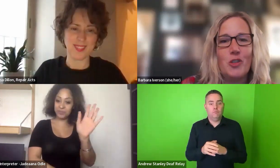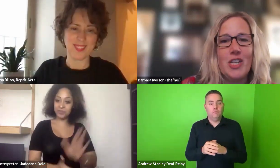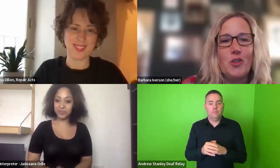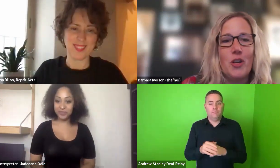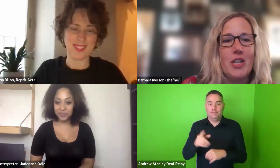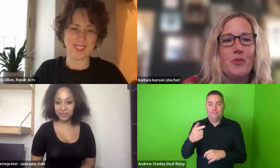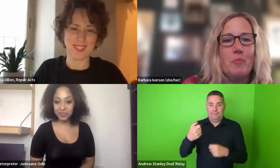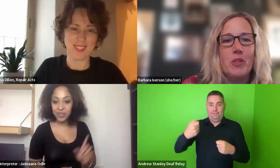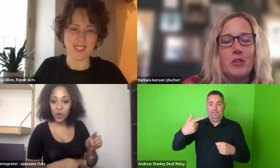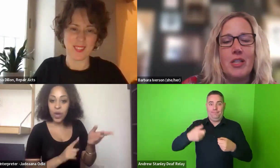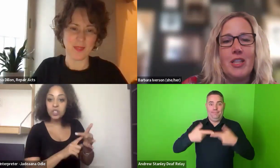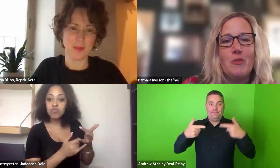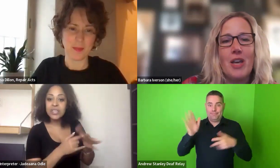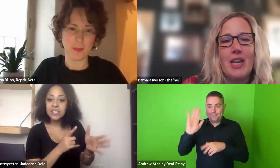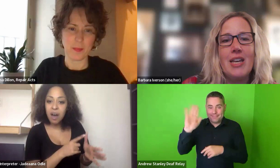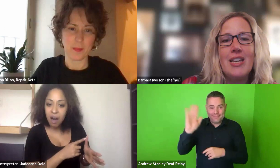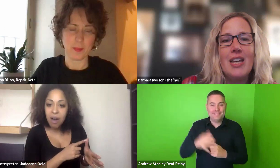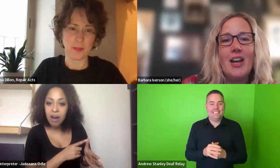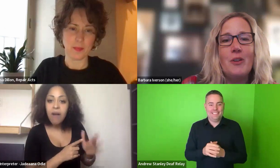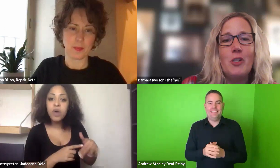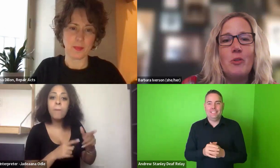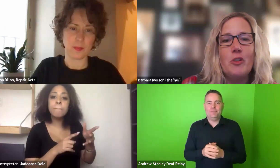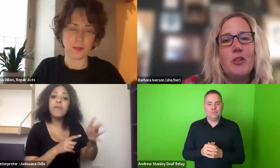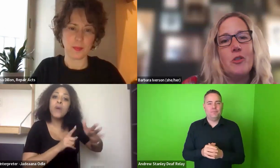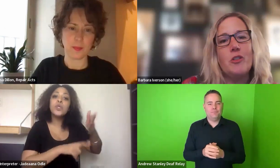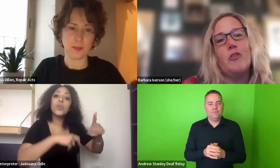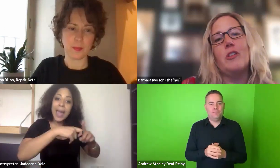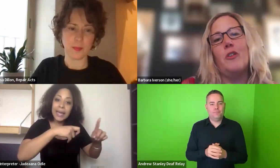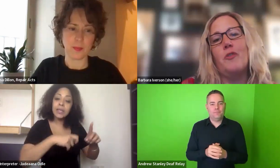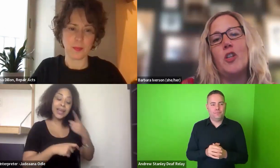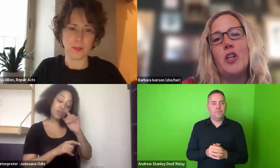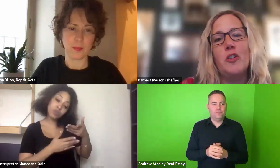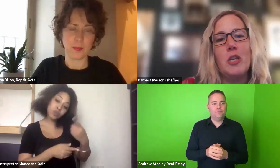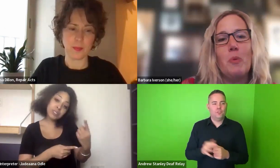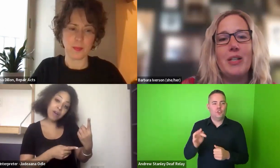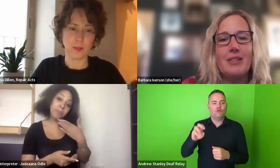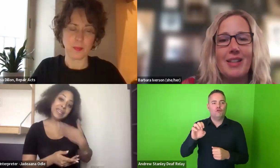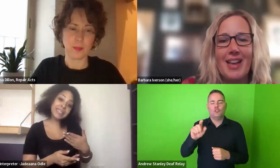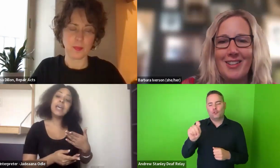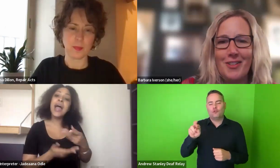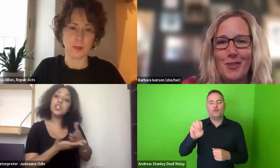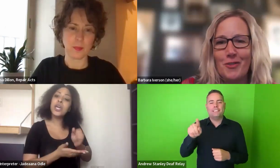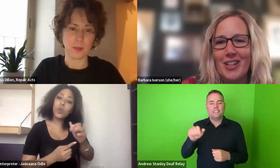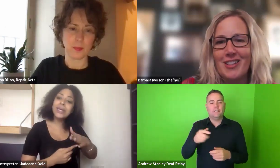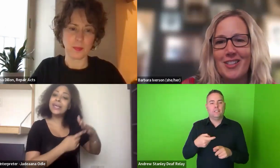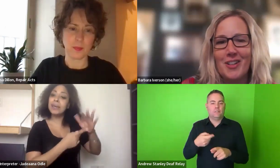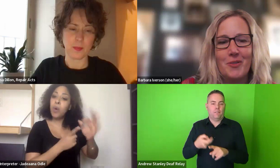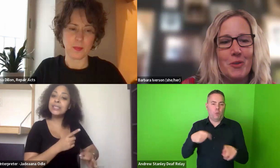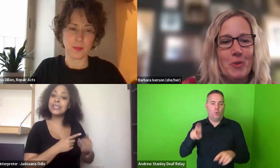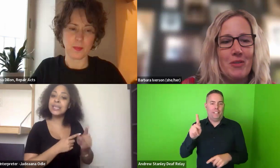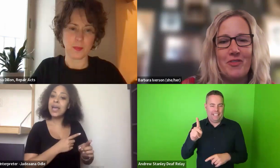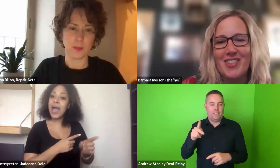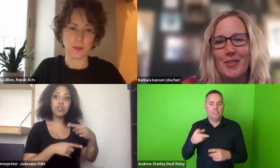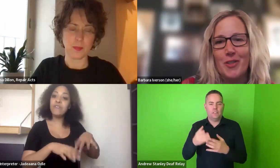Teresa. So she is joining us from Bristol in the UK. Would you introduce yourself, share your key points, and don't forget to